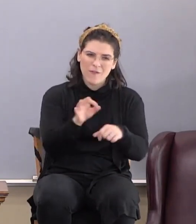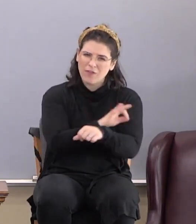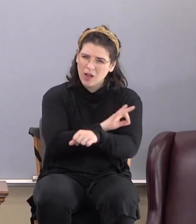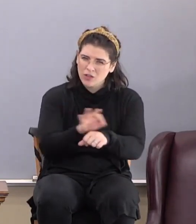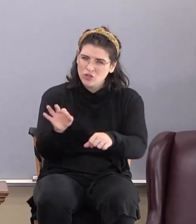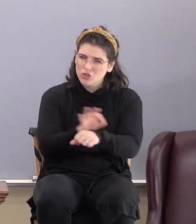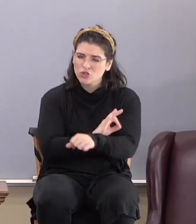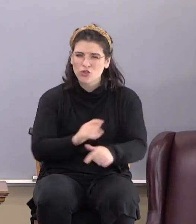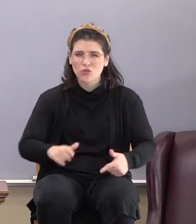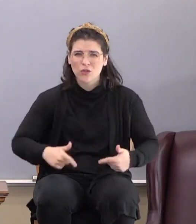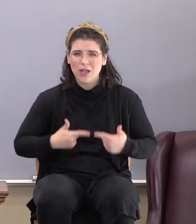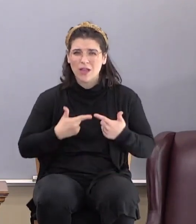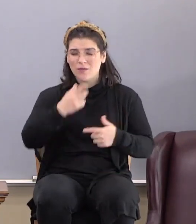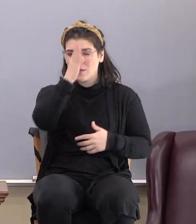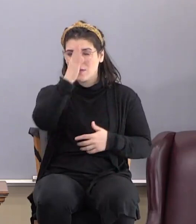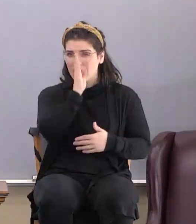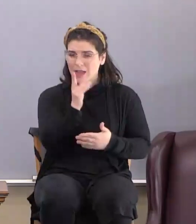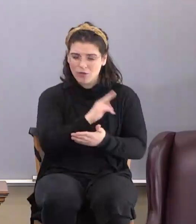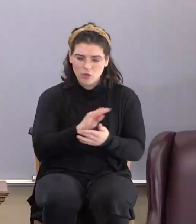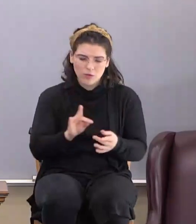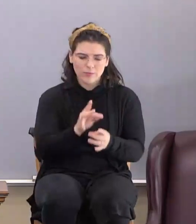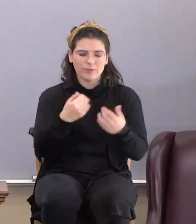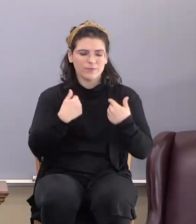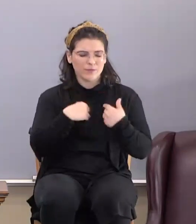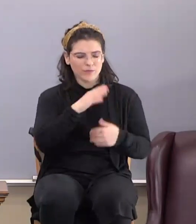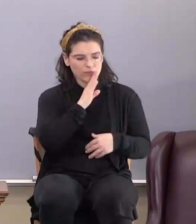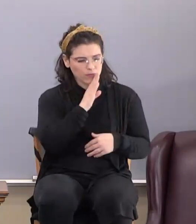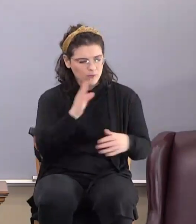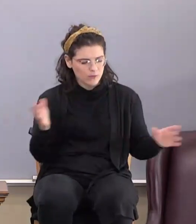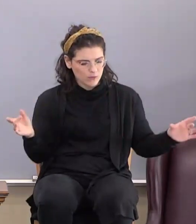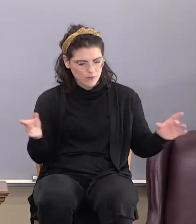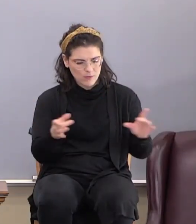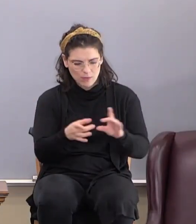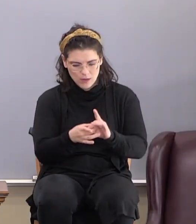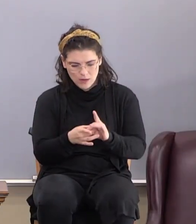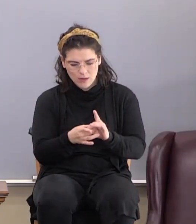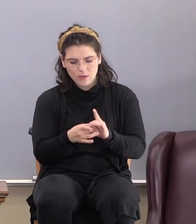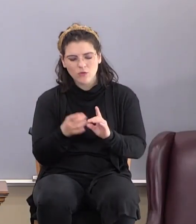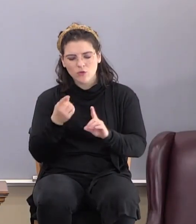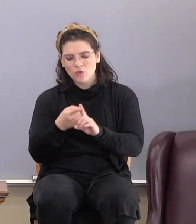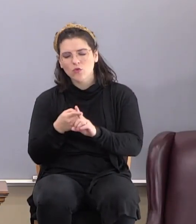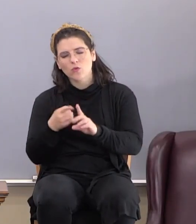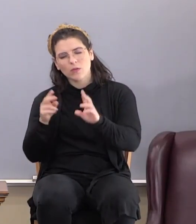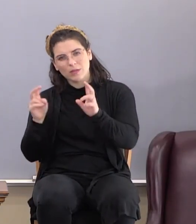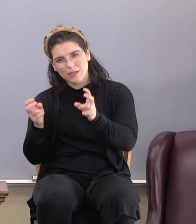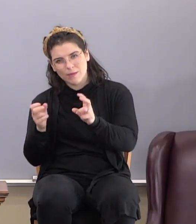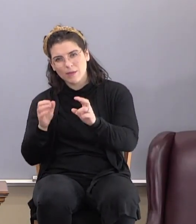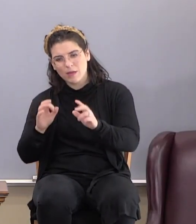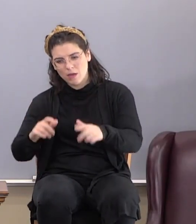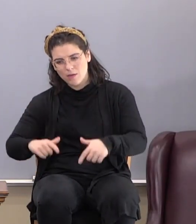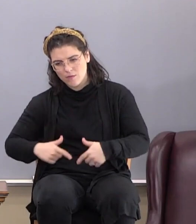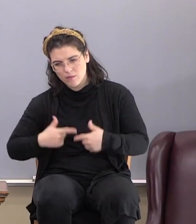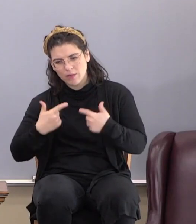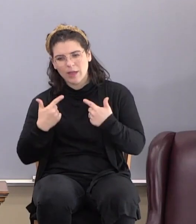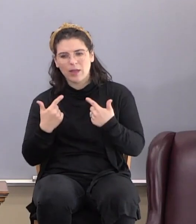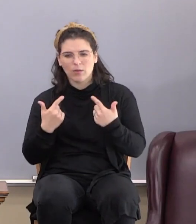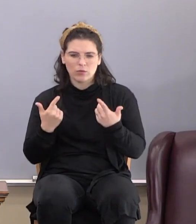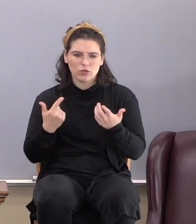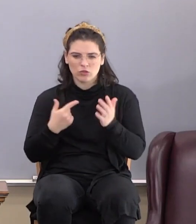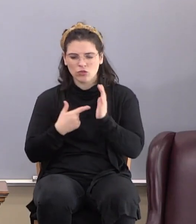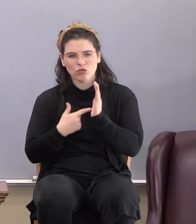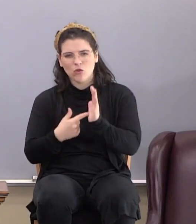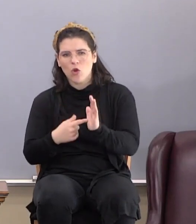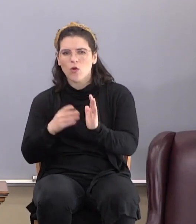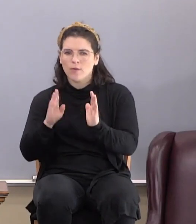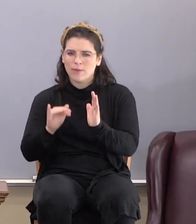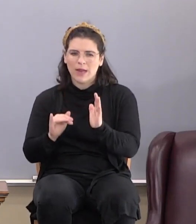functional life. God the Holy Spirit has a direct correlation to the issue of life, which is typified